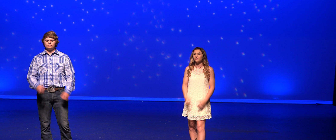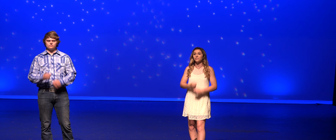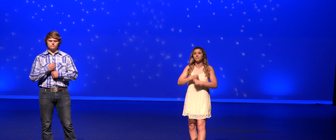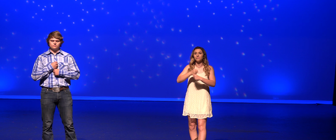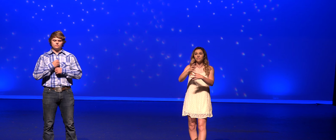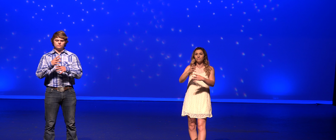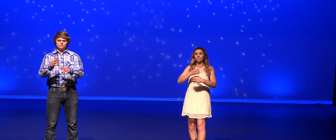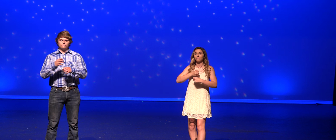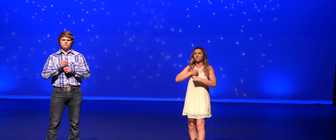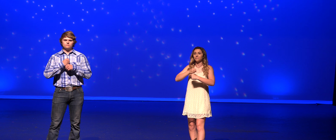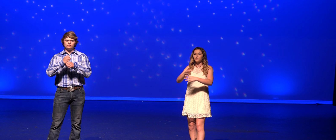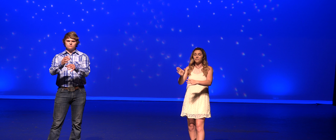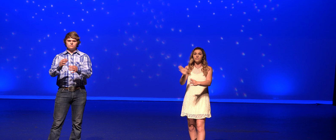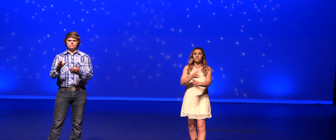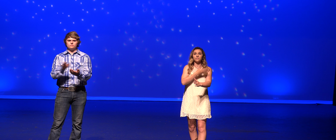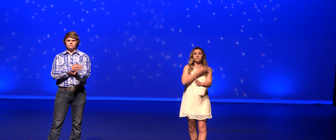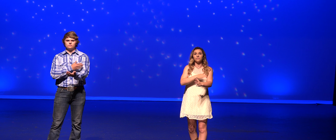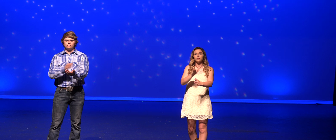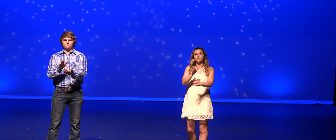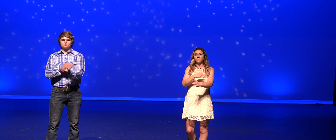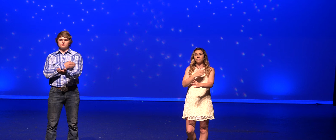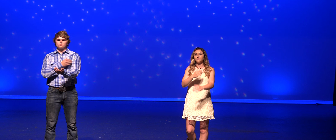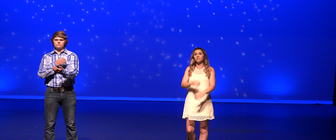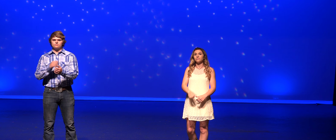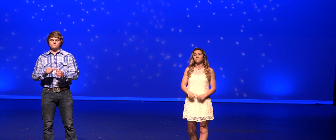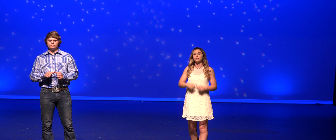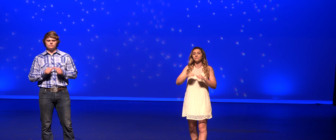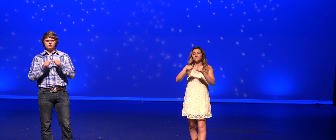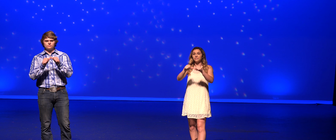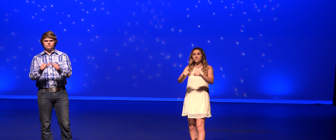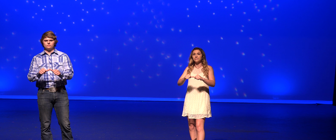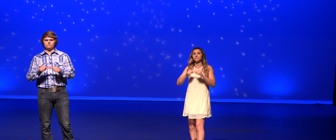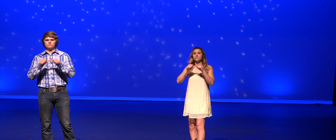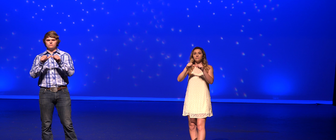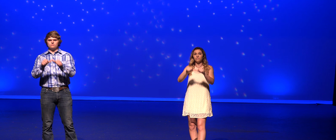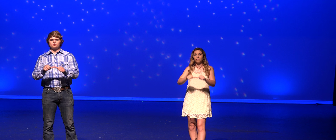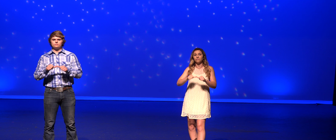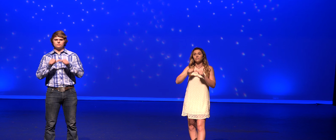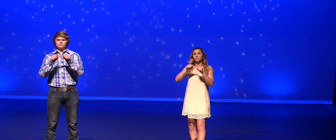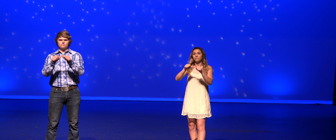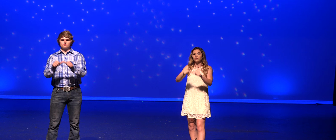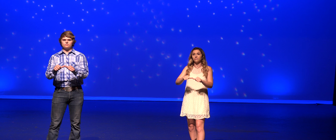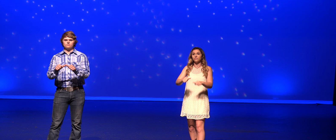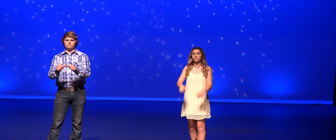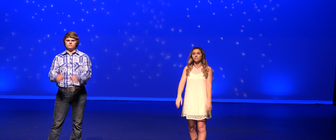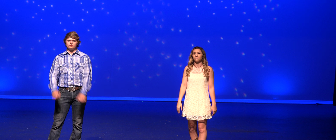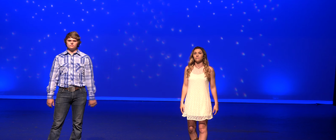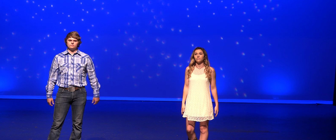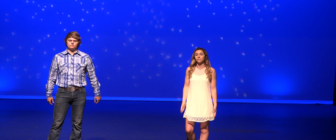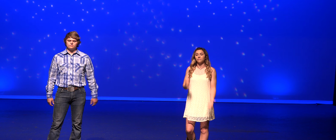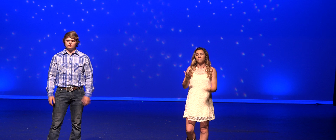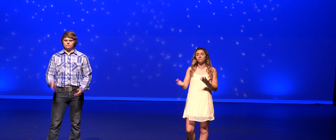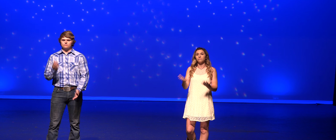Hold my heart in a melody to keep you singing along But this